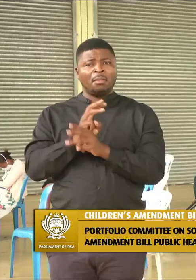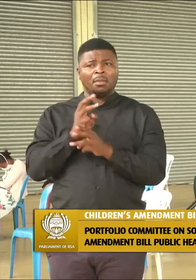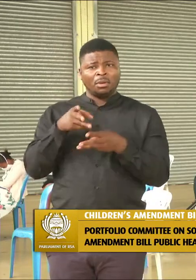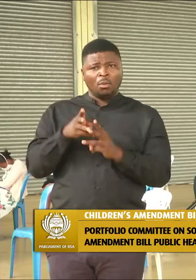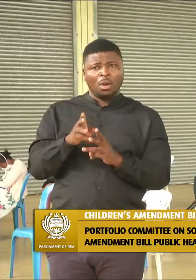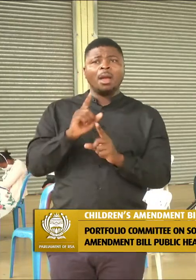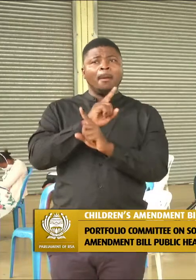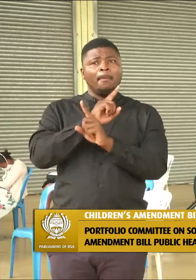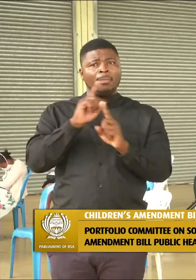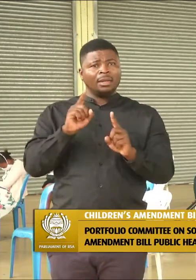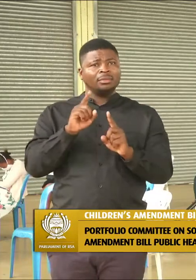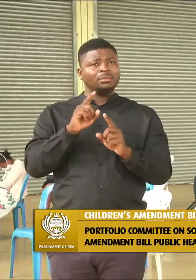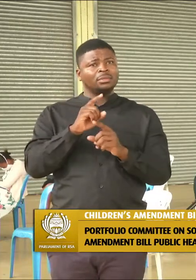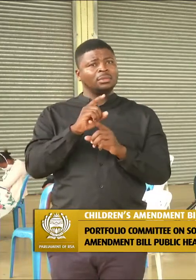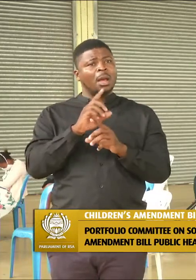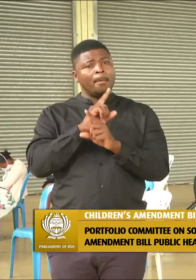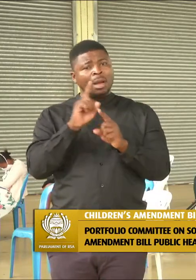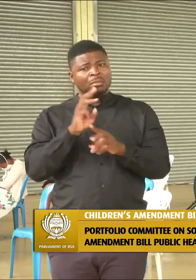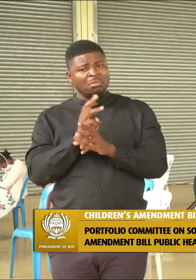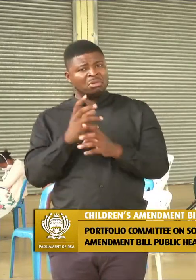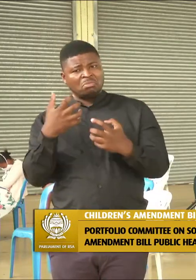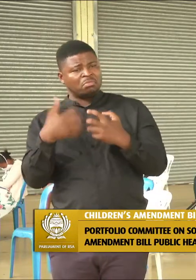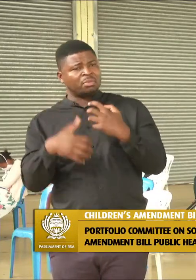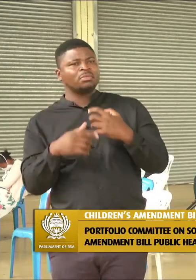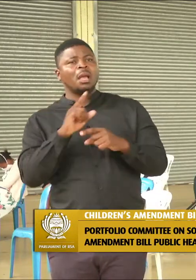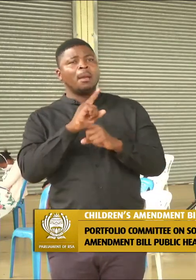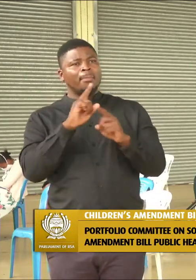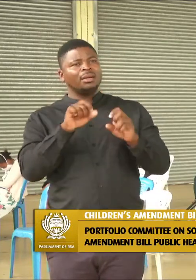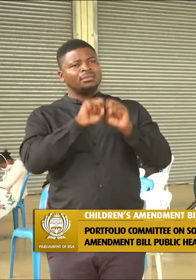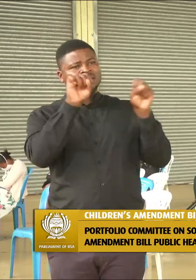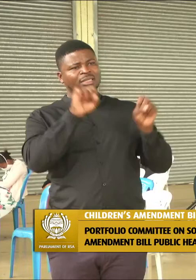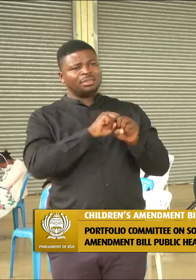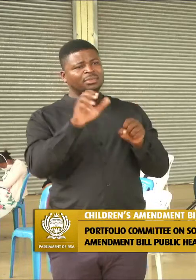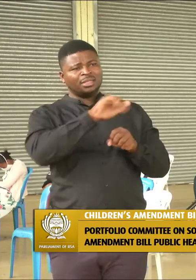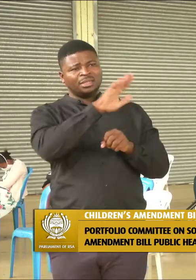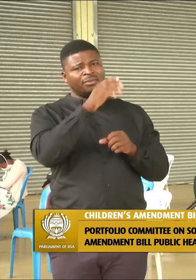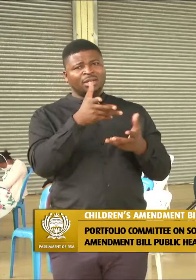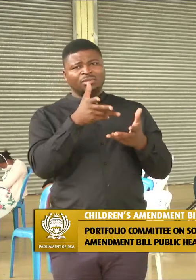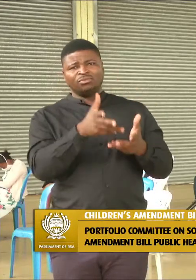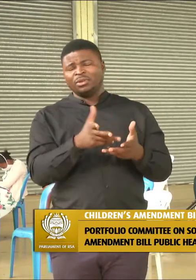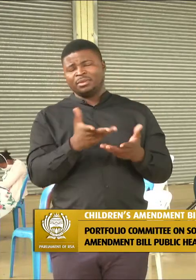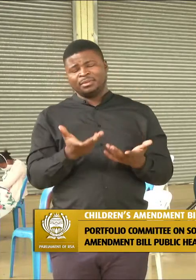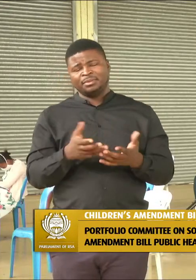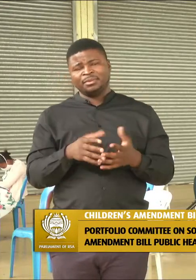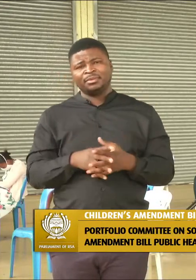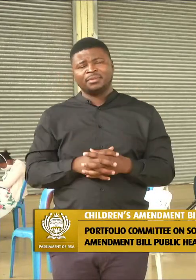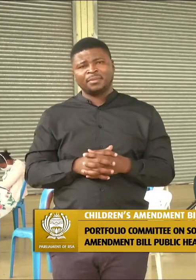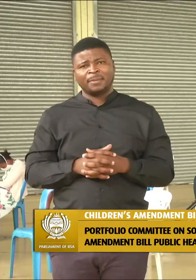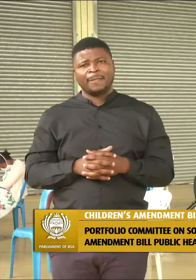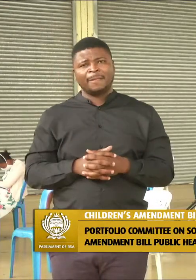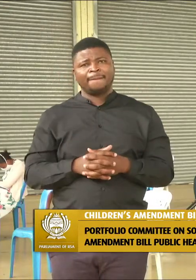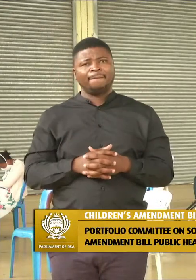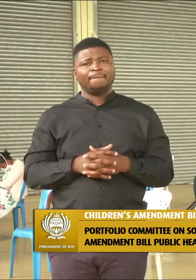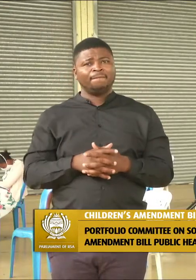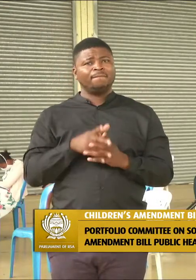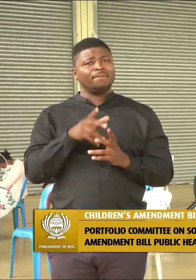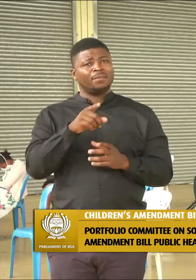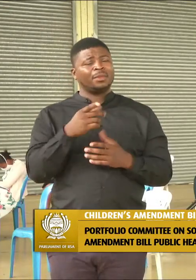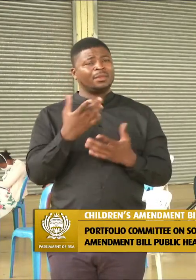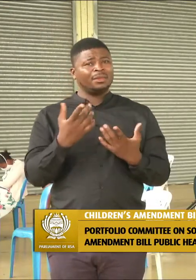of my child. It's the system. Nakhona nje ngenzela ingane yami ngilwa nohlelo lwezinto. That's a frightening place